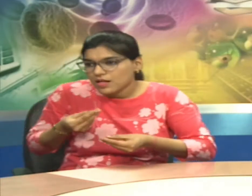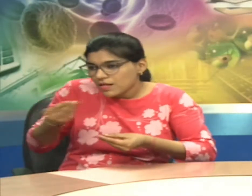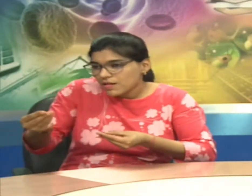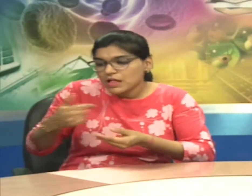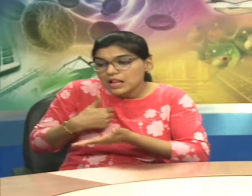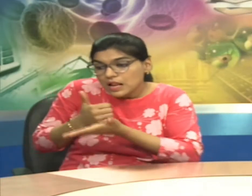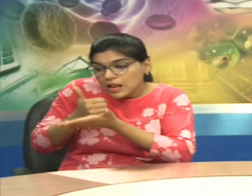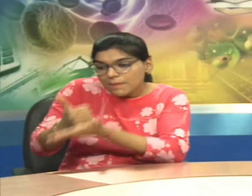situations.